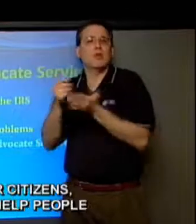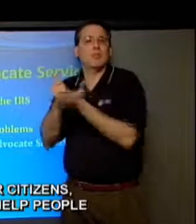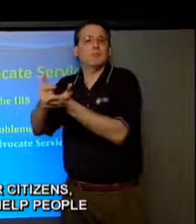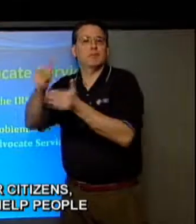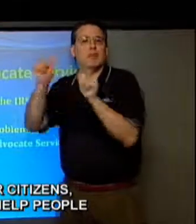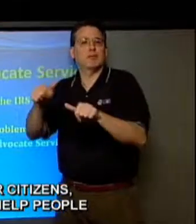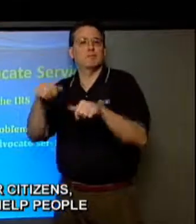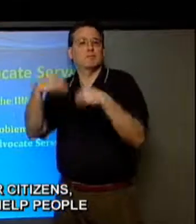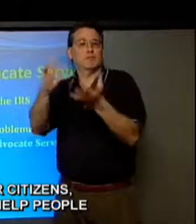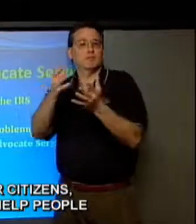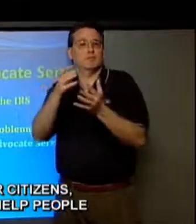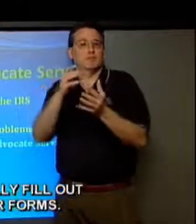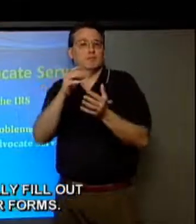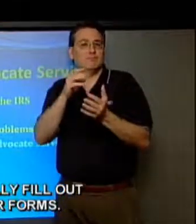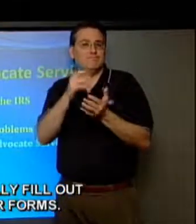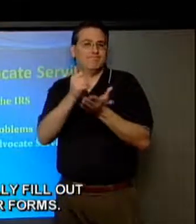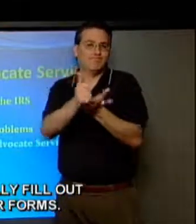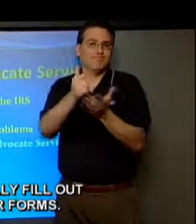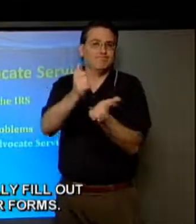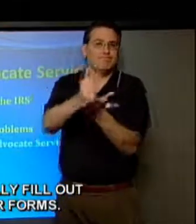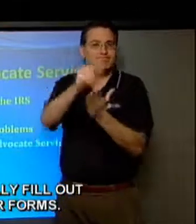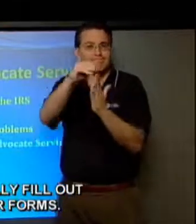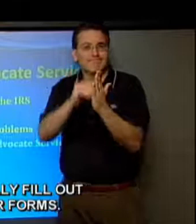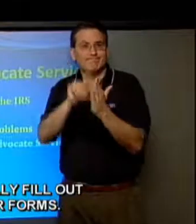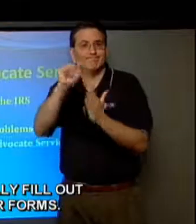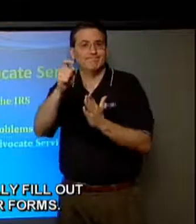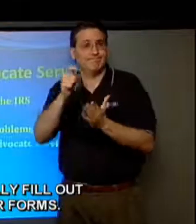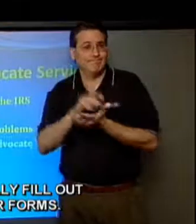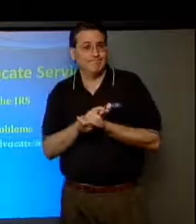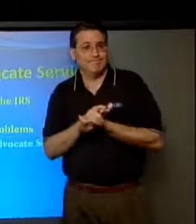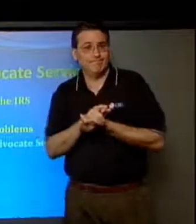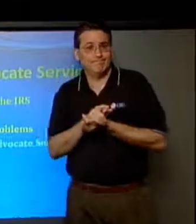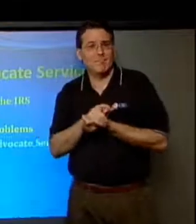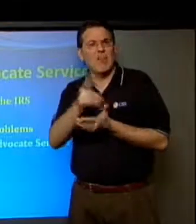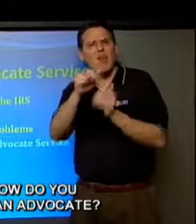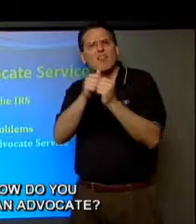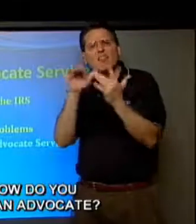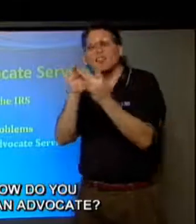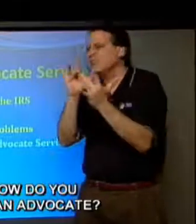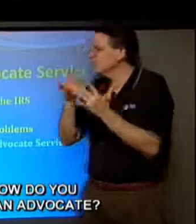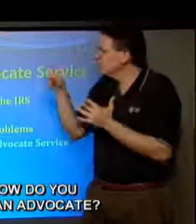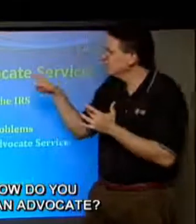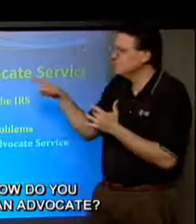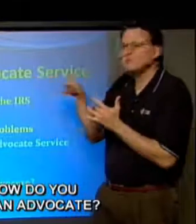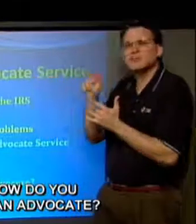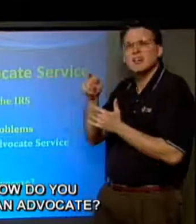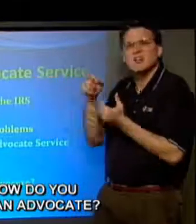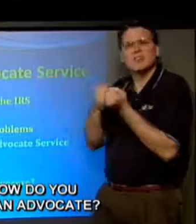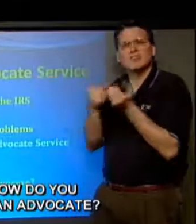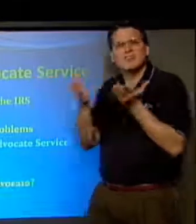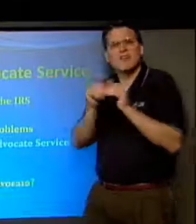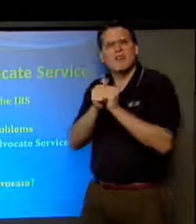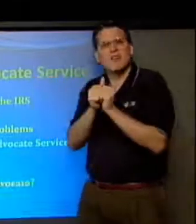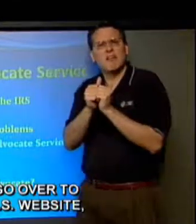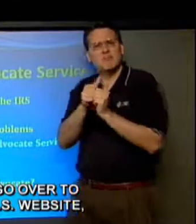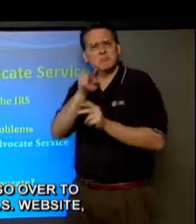citizens, and to help people basically fill out their forms. Now, how do you contact an advocate? Well, go to that